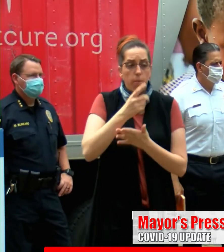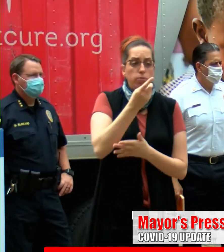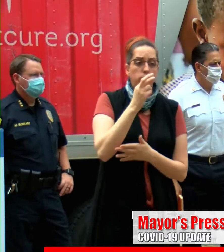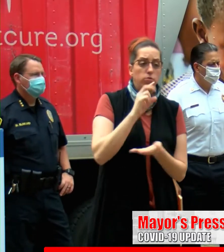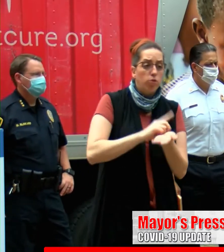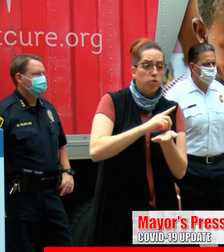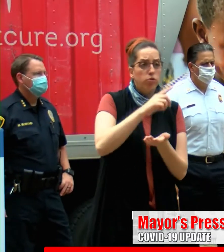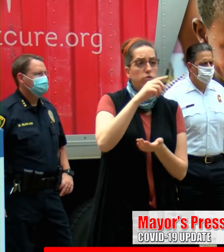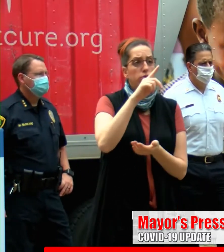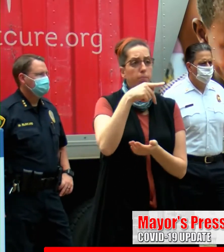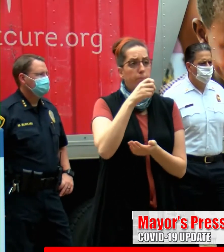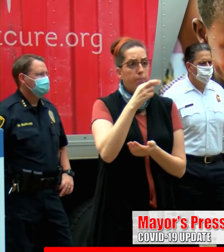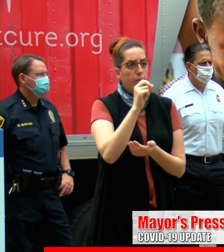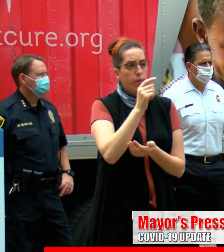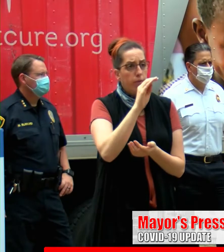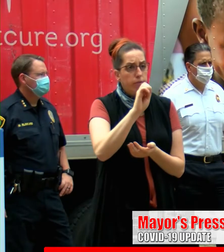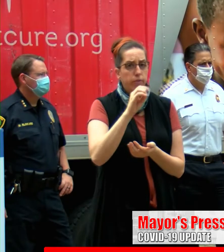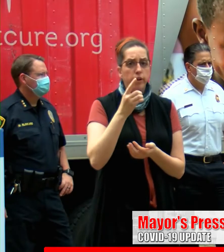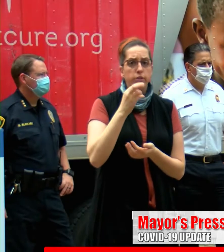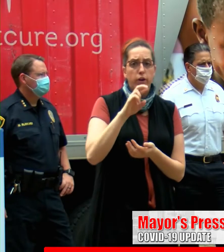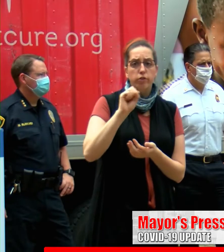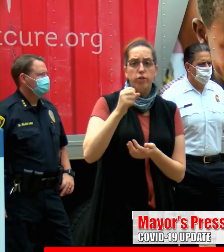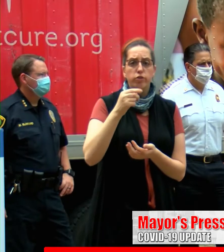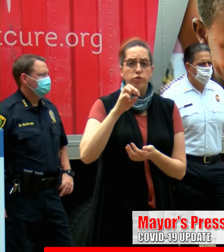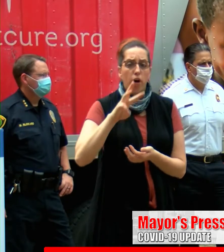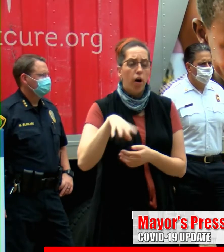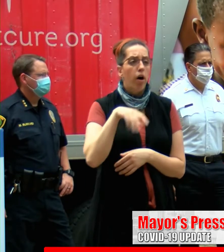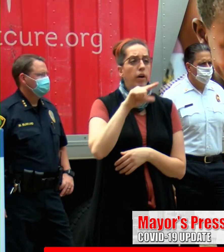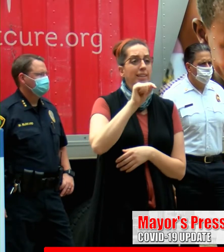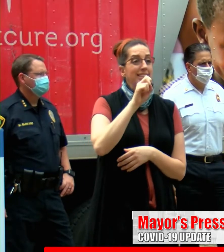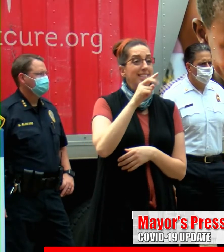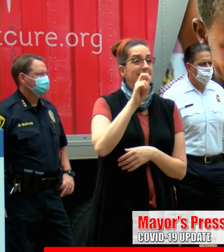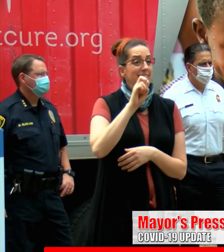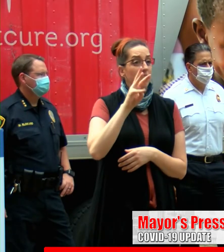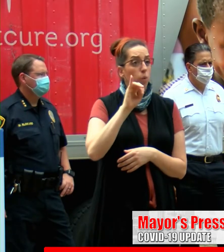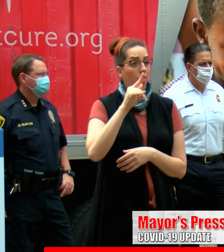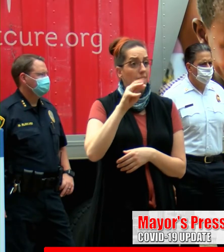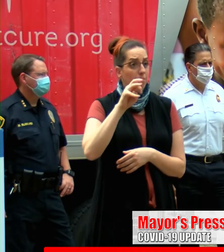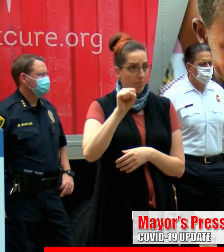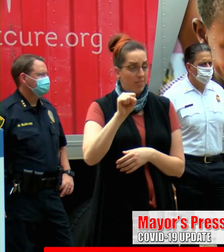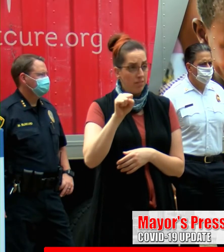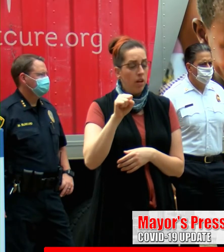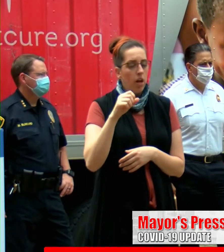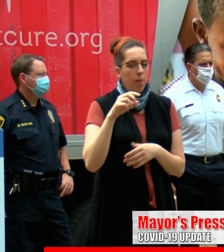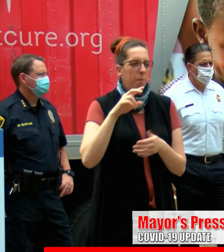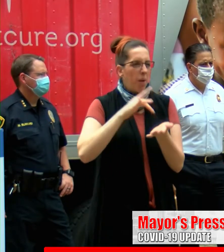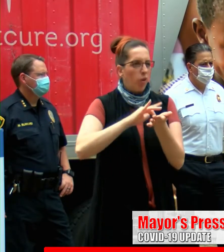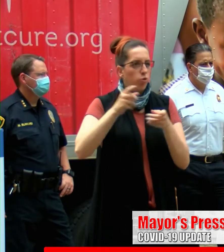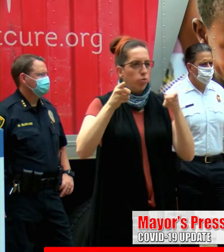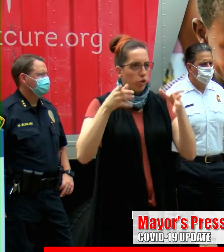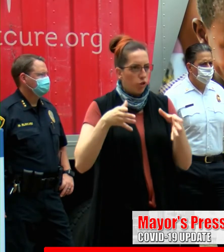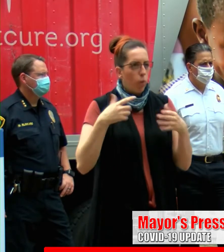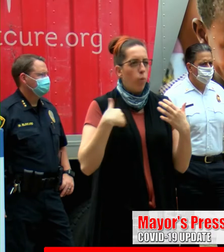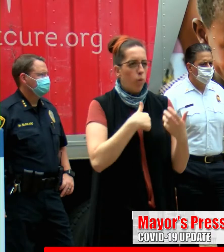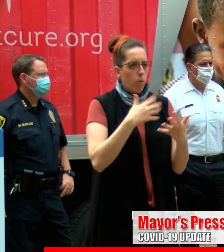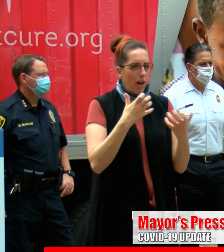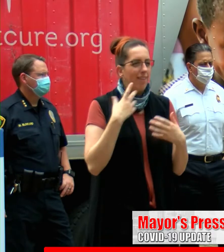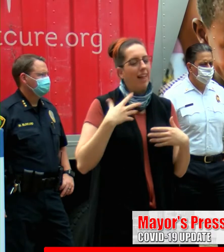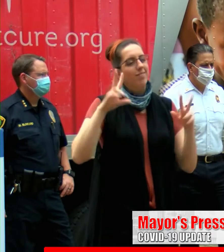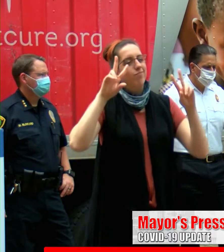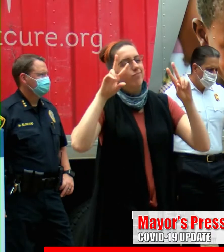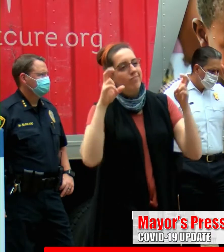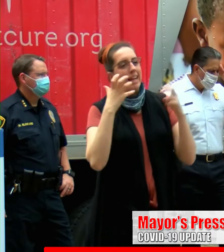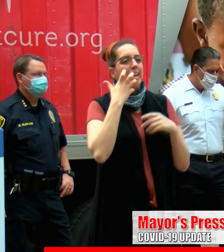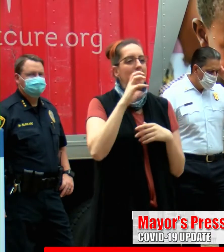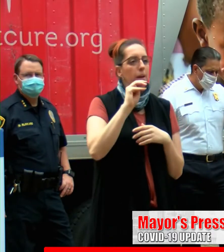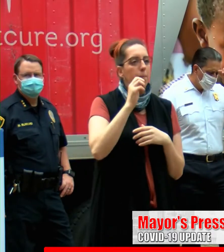Shaw, Steve Williams, the medical director, is that we're in the process of putting together a heat map that will also kind of pinpoint where in the